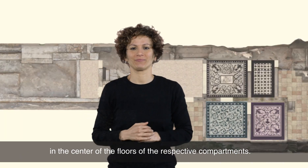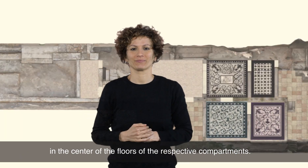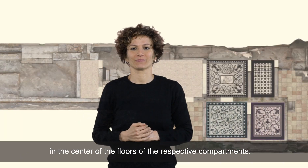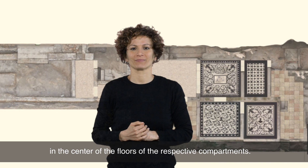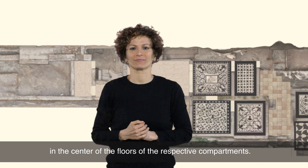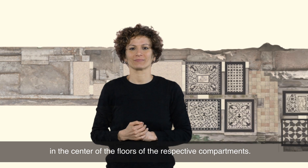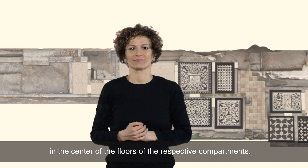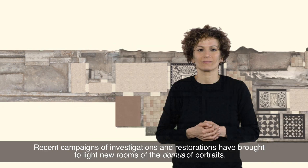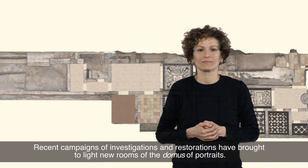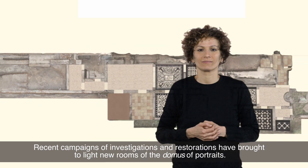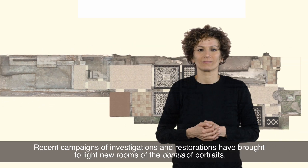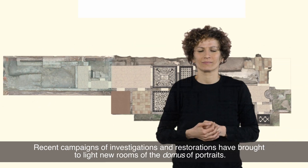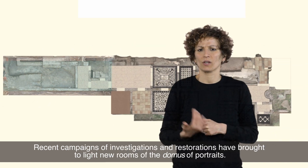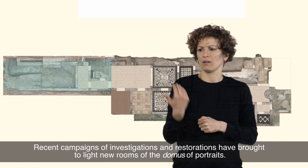respective compartments.